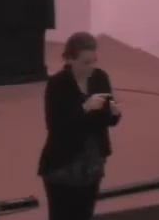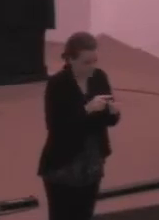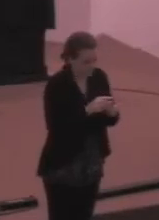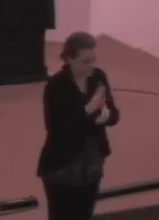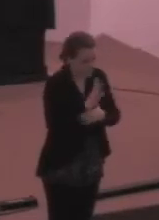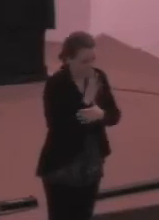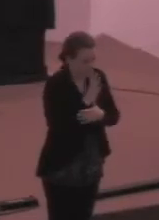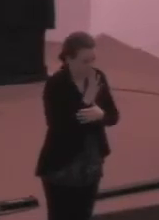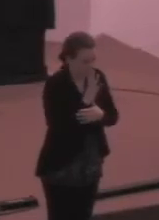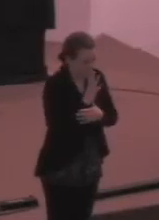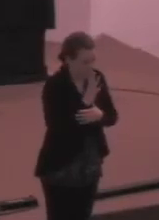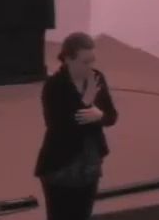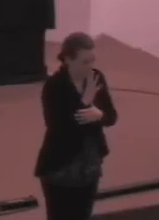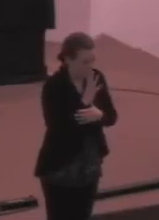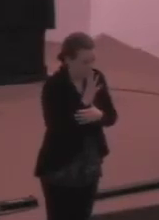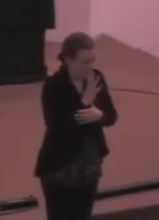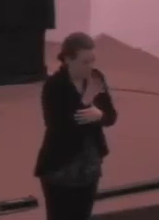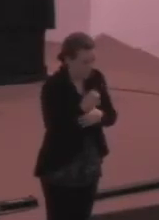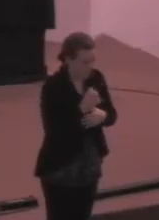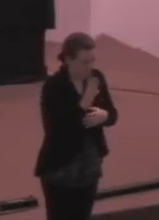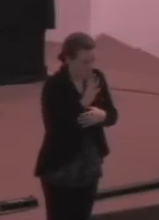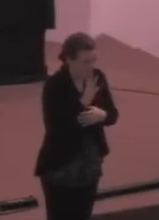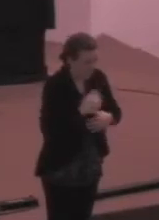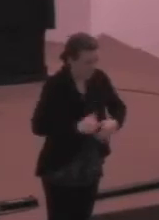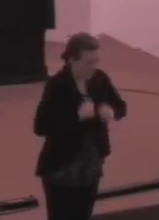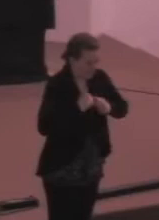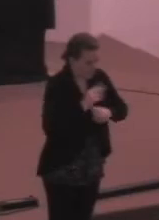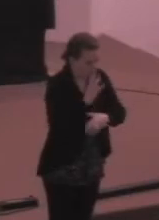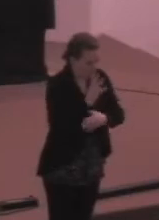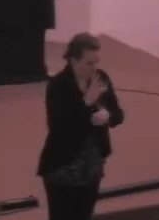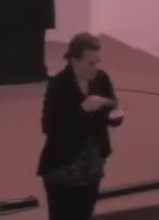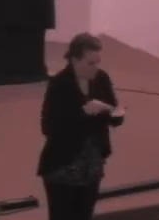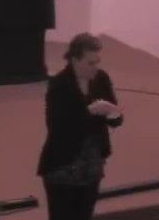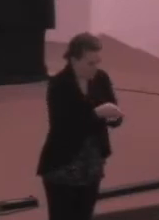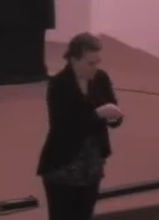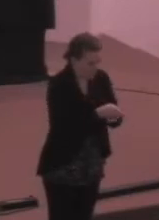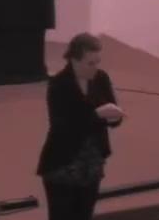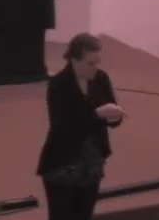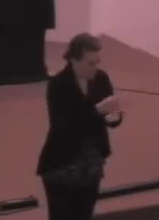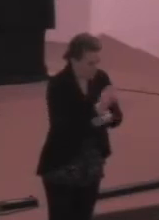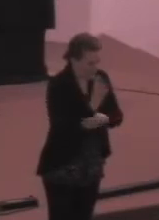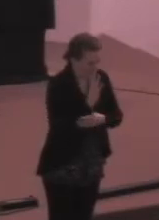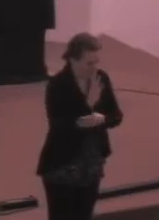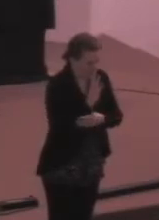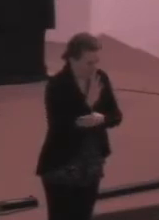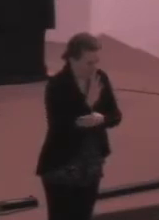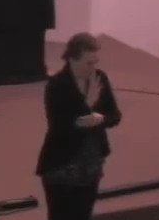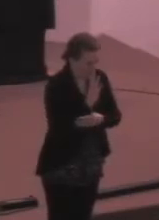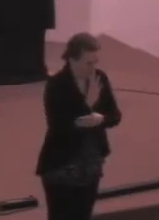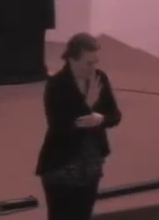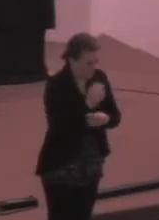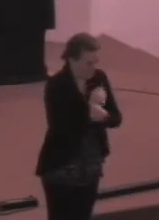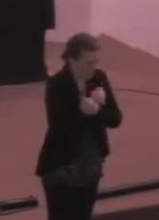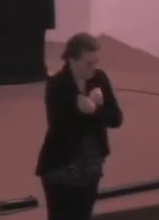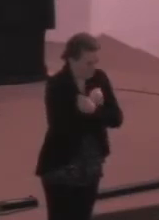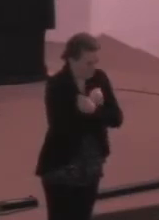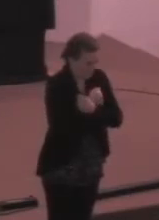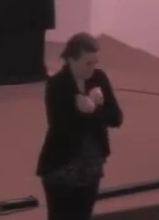life, I want to speak truth, and I want to speak love.